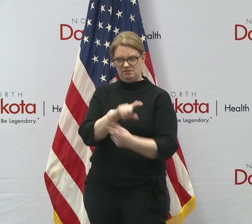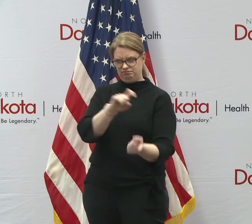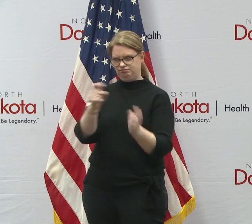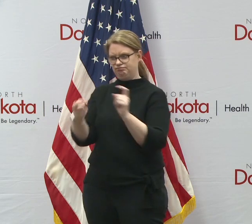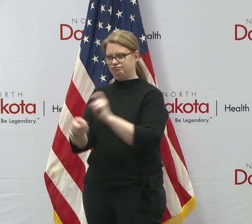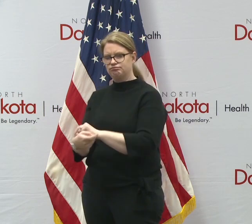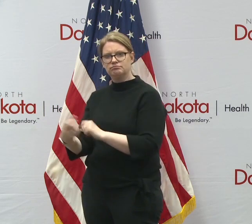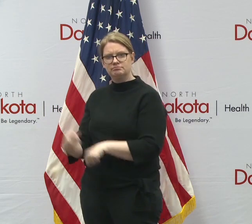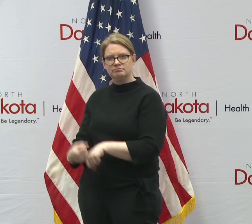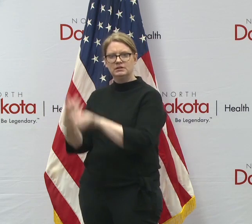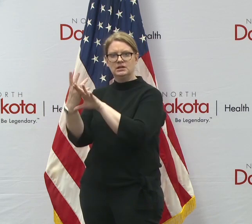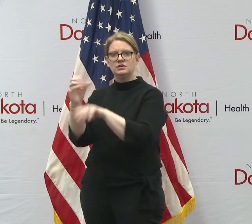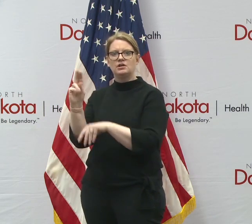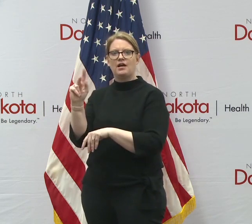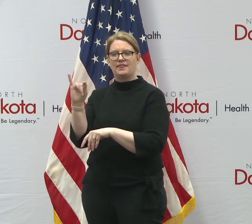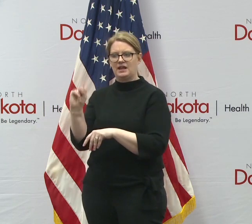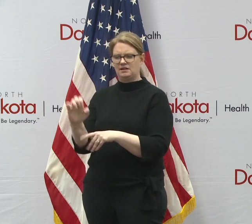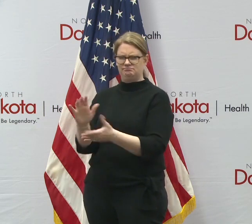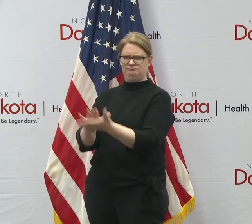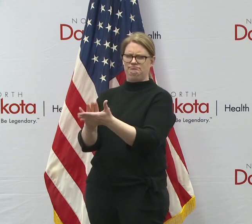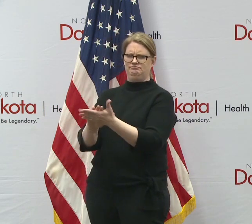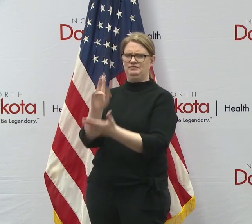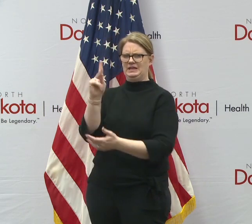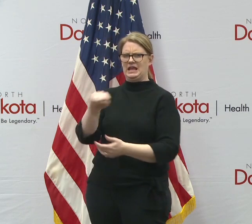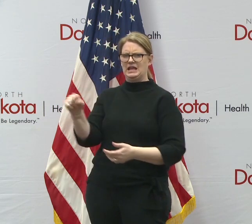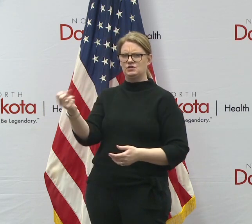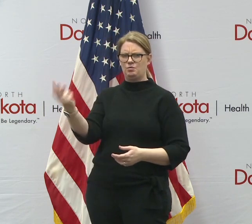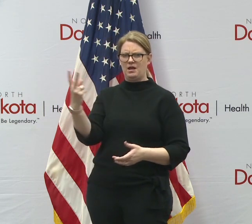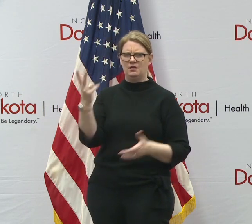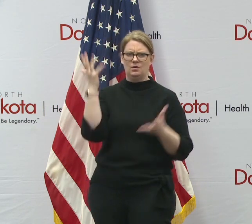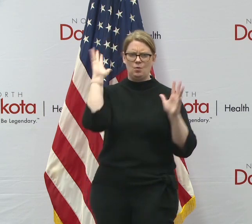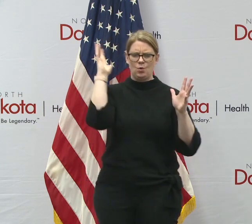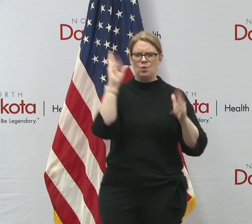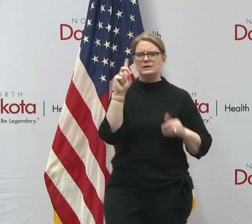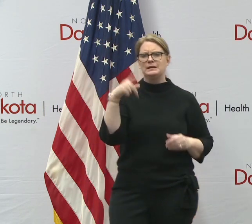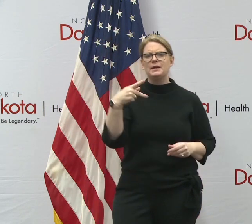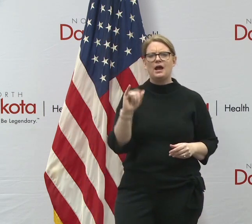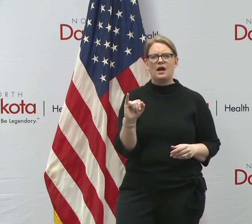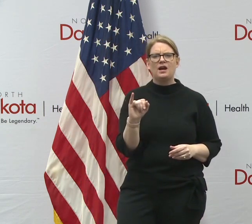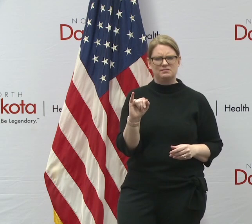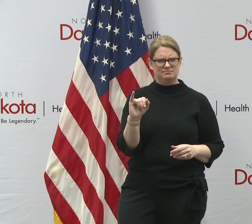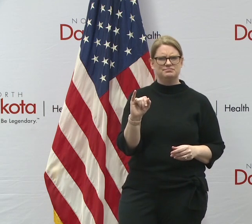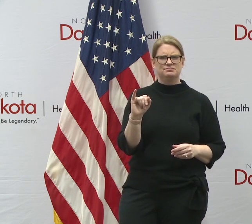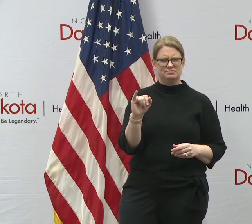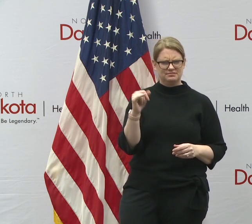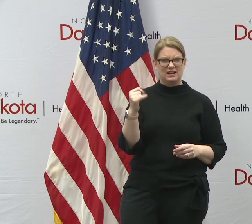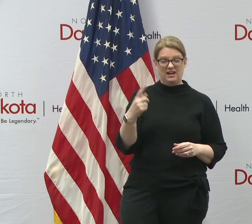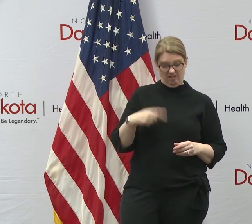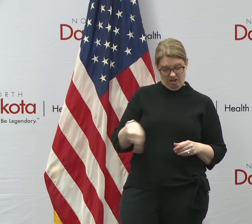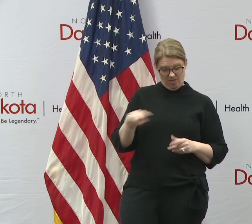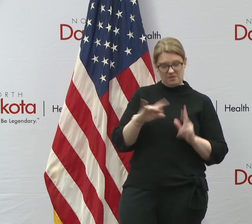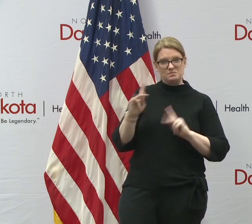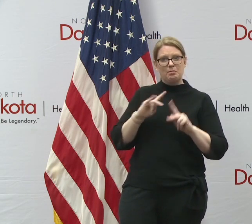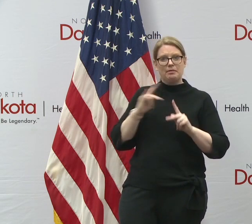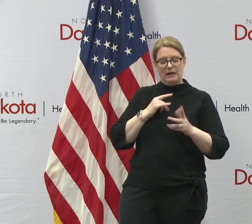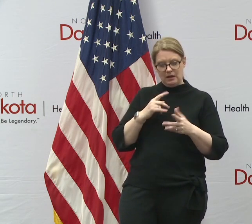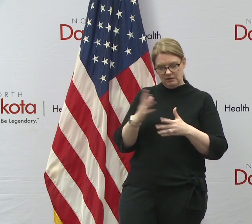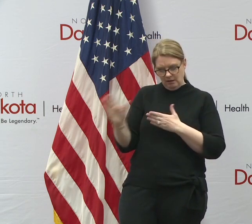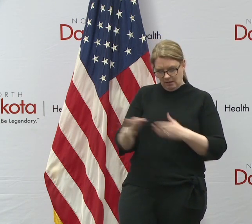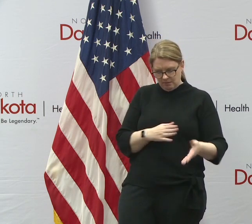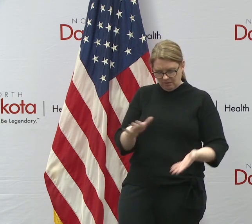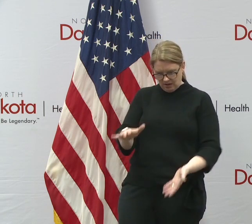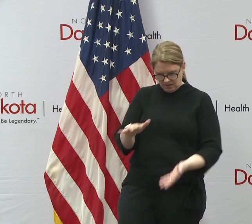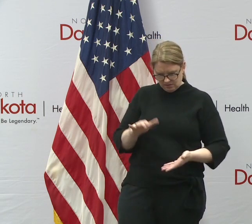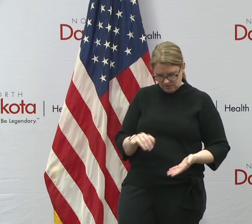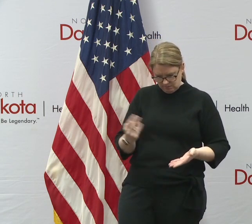way to go K-12, and way to go team, way to go DPI and all the people that worked on reviewing those plans. And shout out to